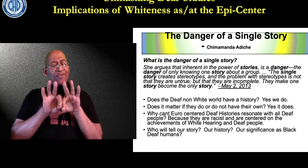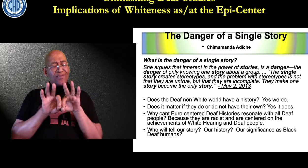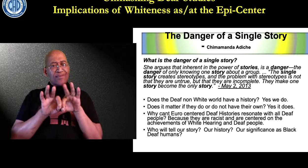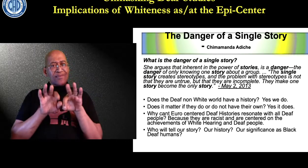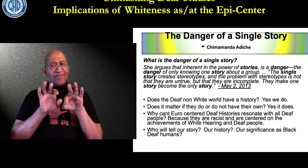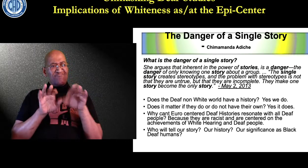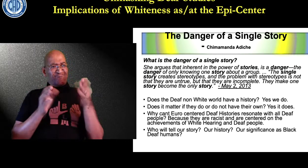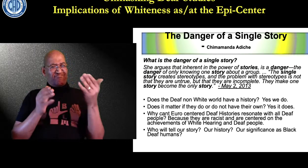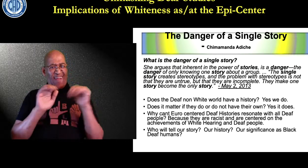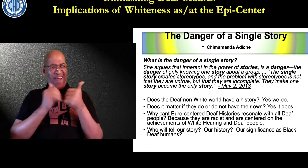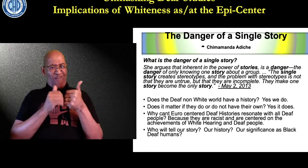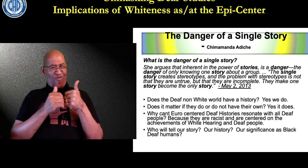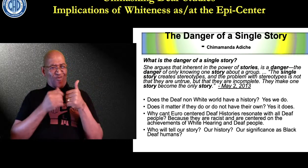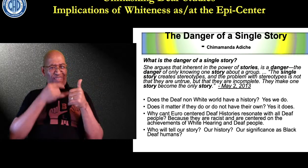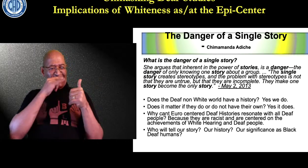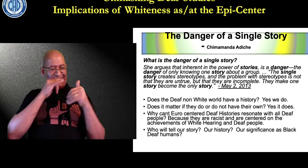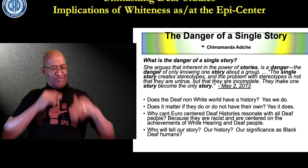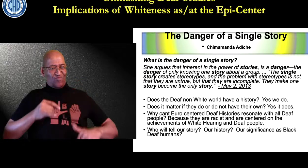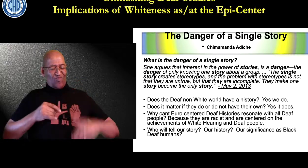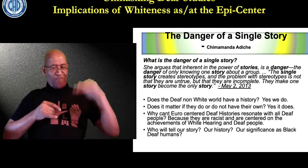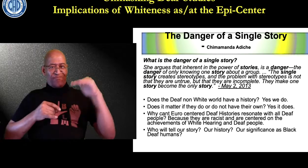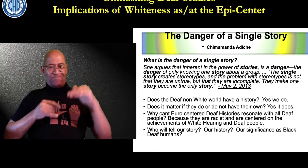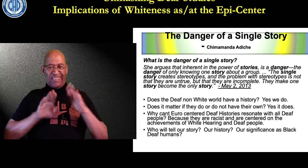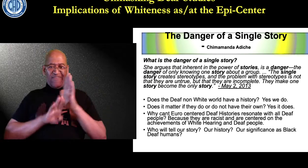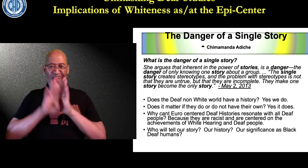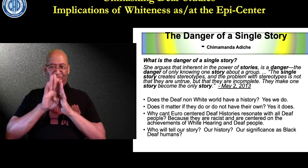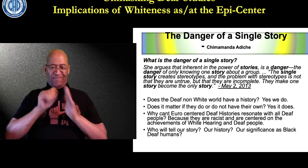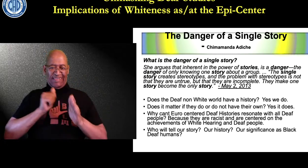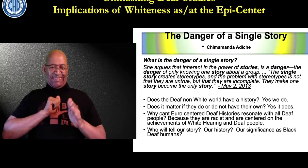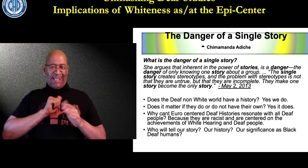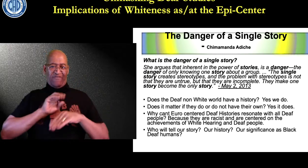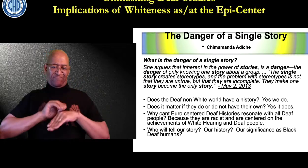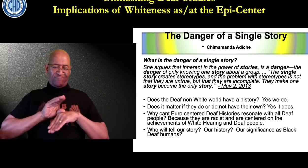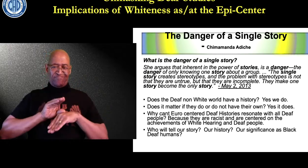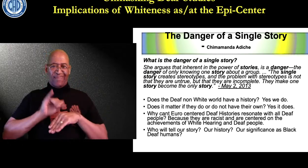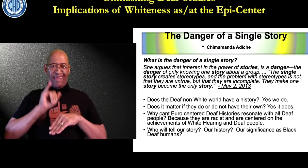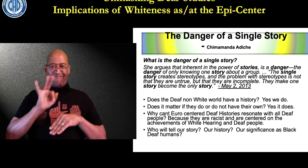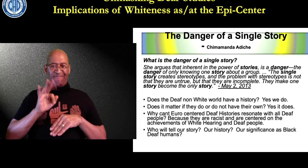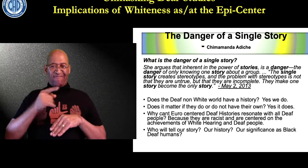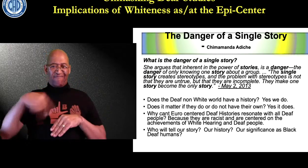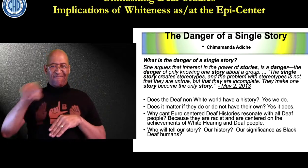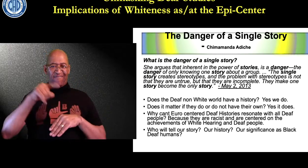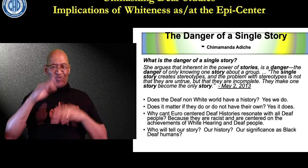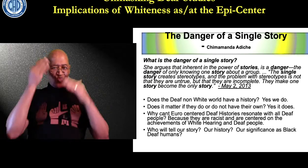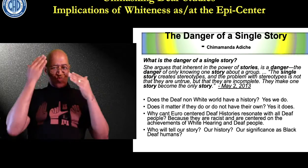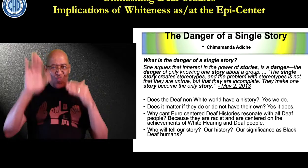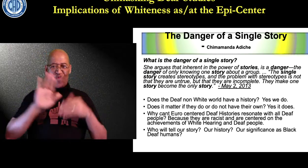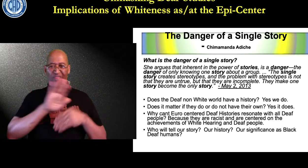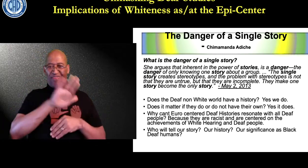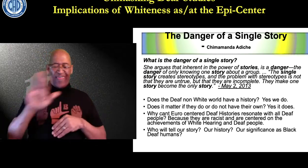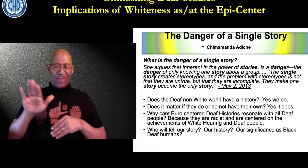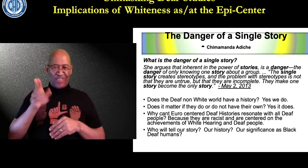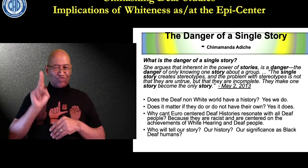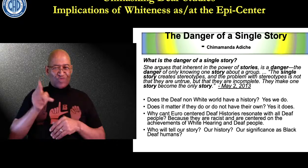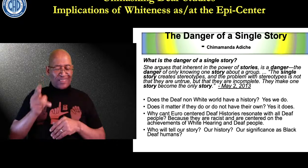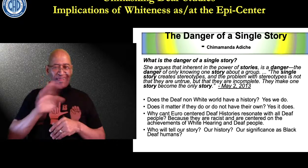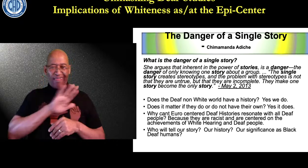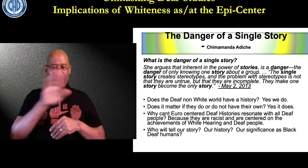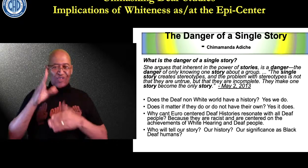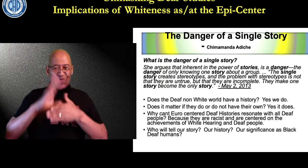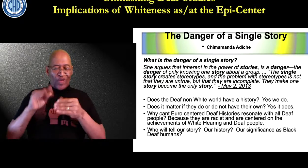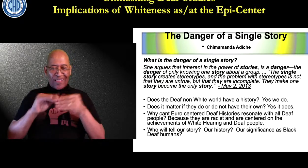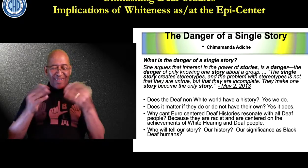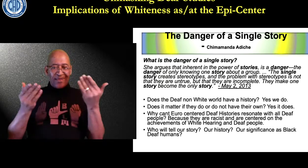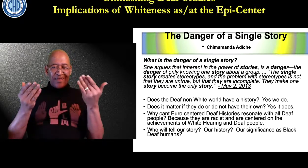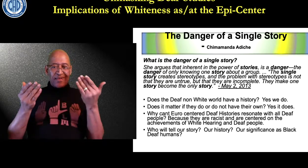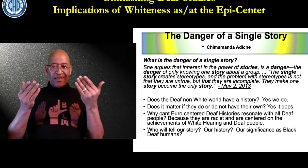Does it matter? Is it important? Yes, it is. How do kids grow up and